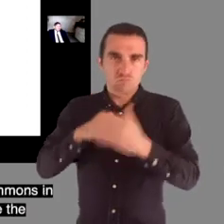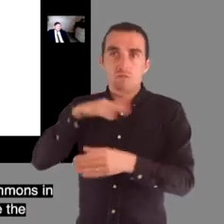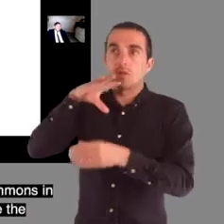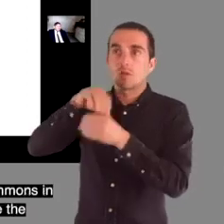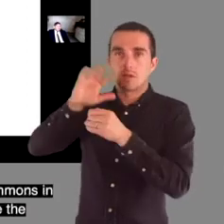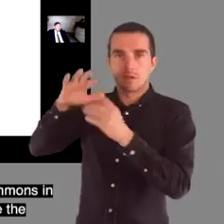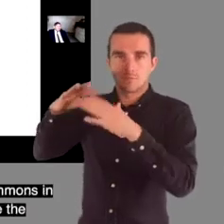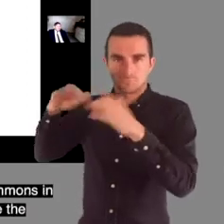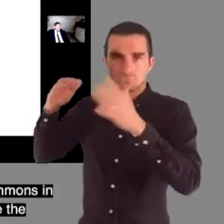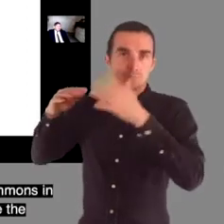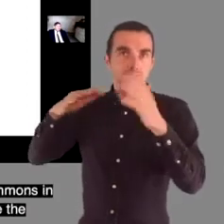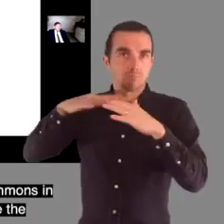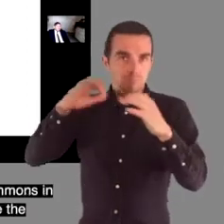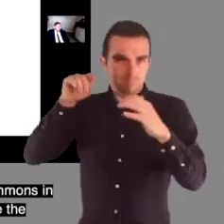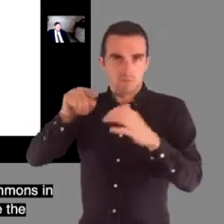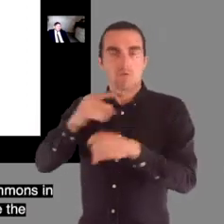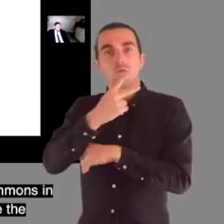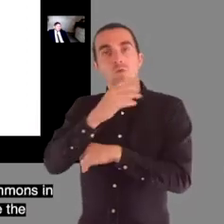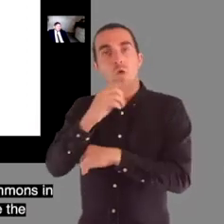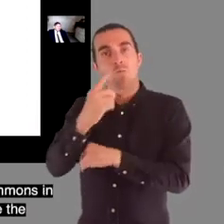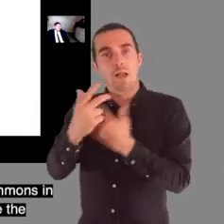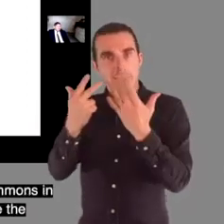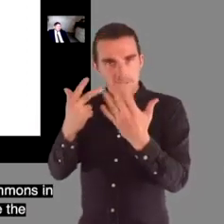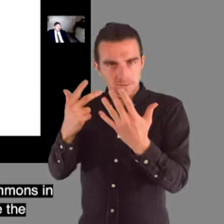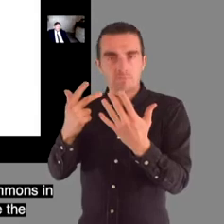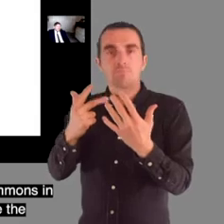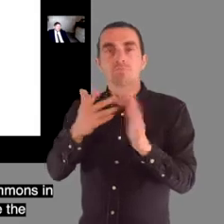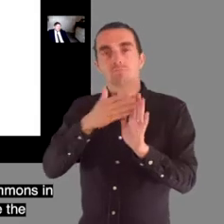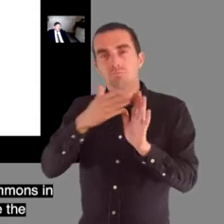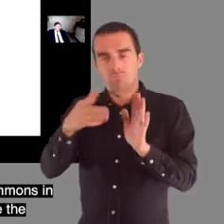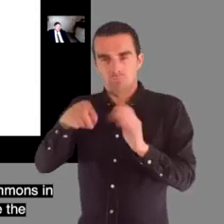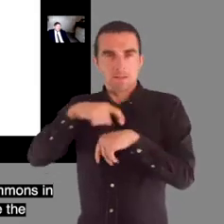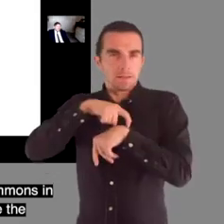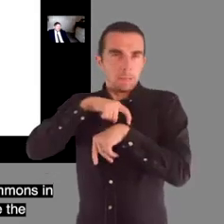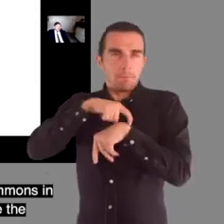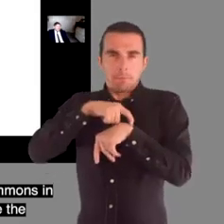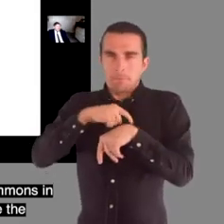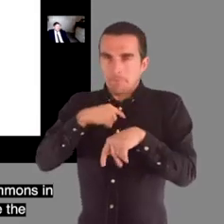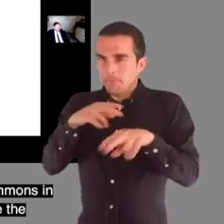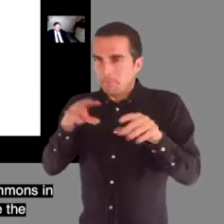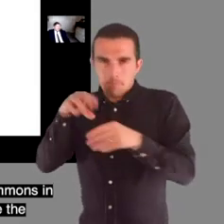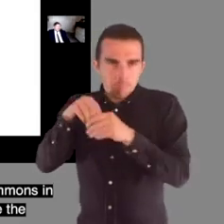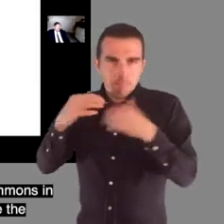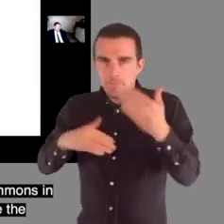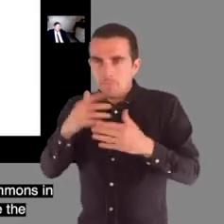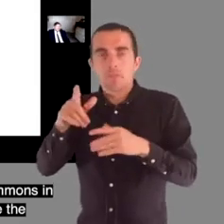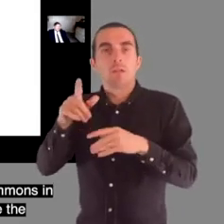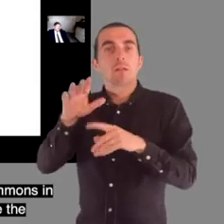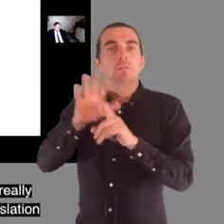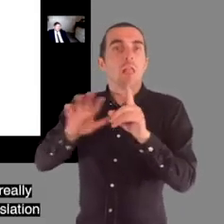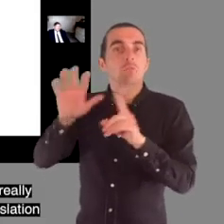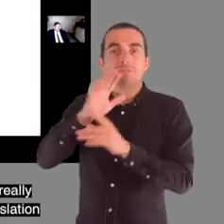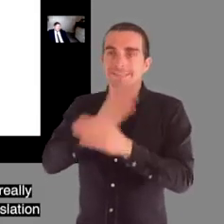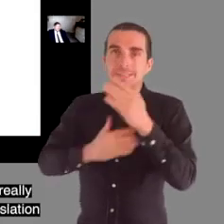was introduced into our House of Commons in 2018. And at that point in time, the